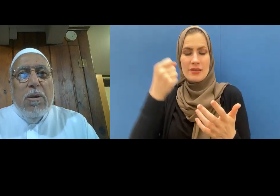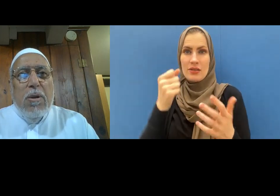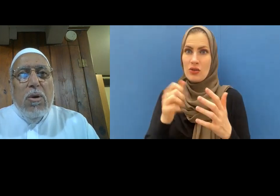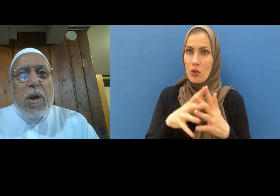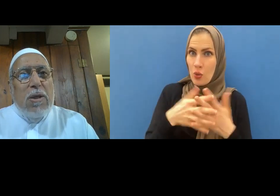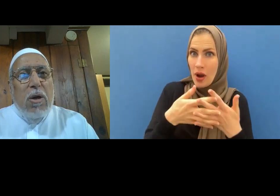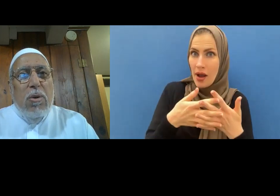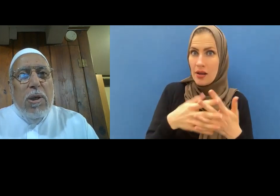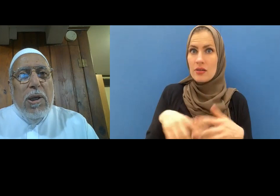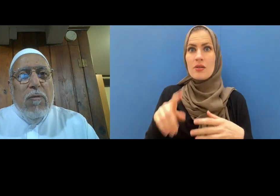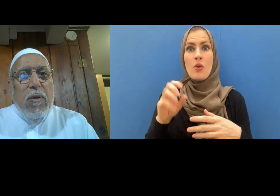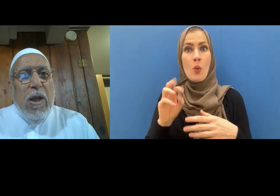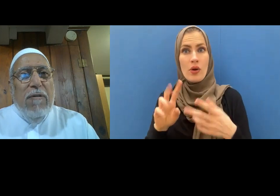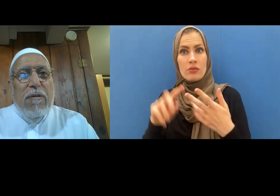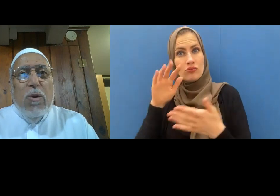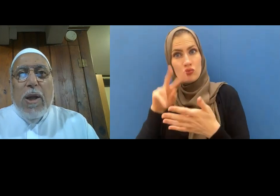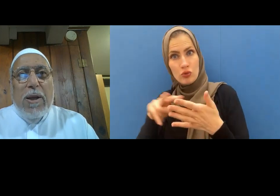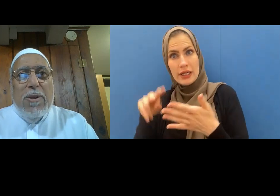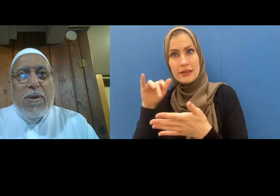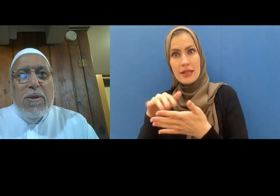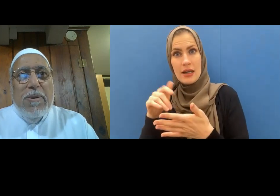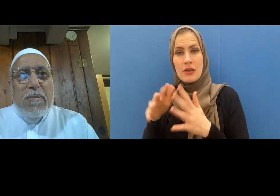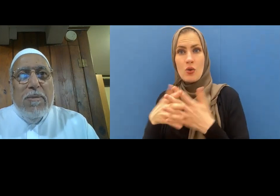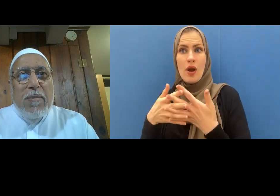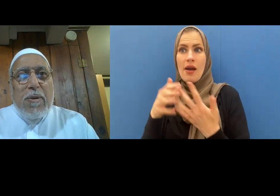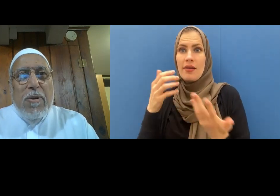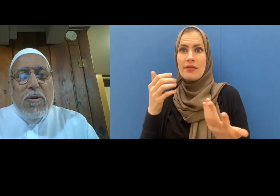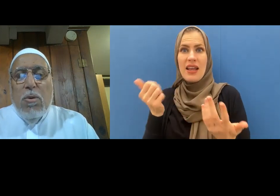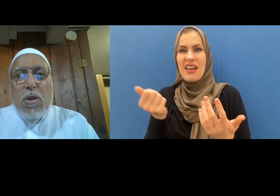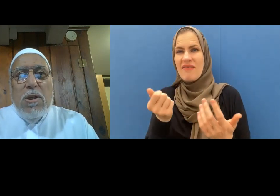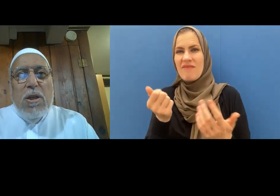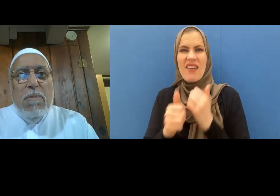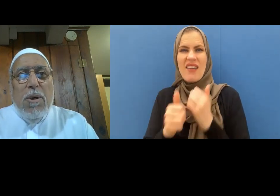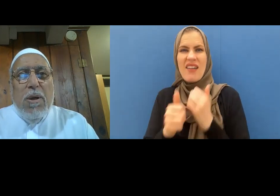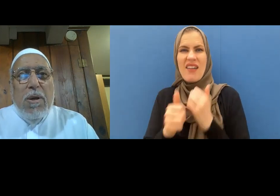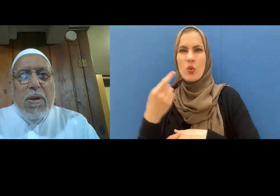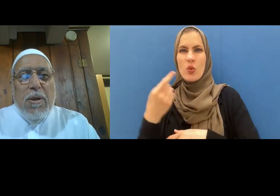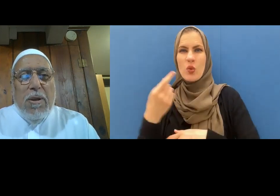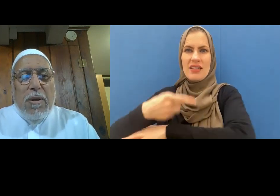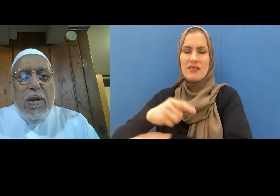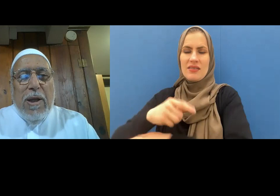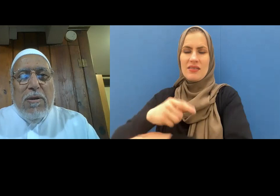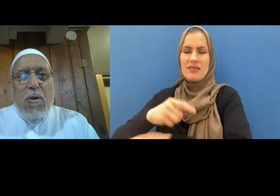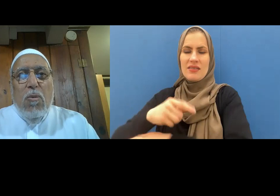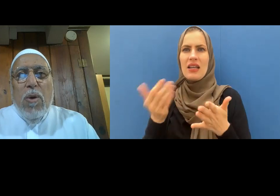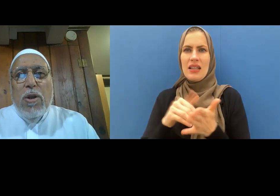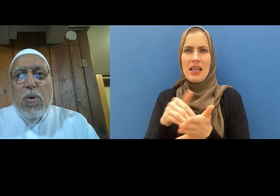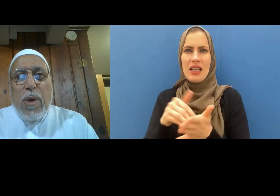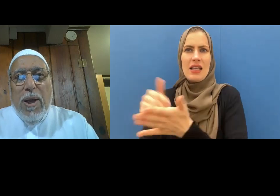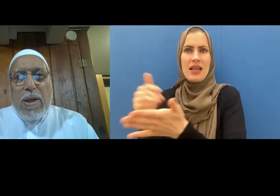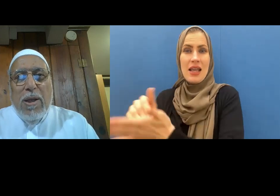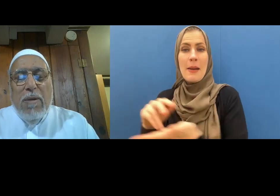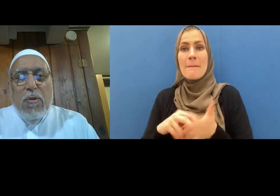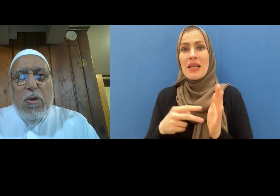part or as a whole every few days. So this is a book that when